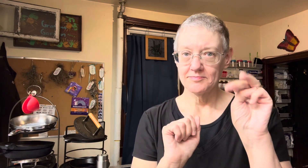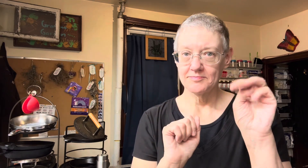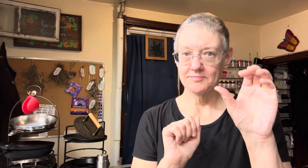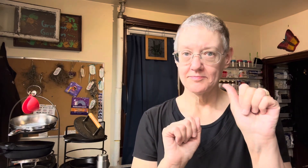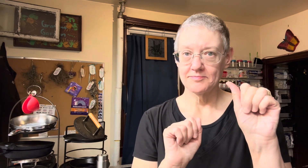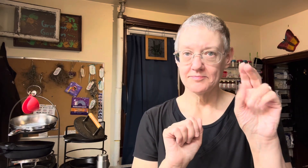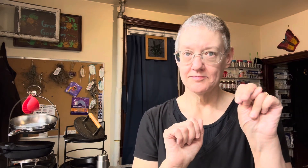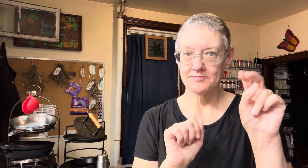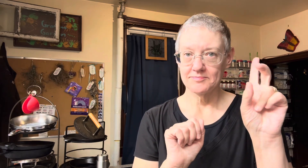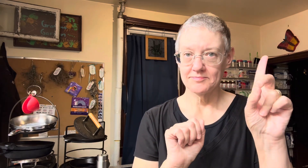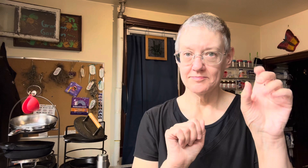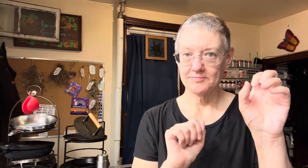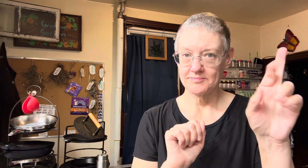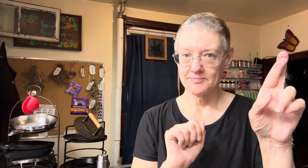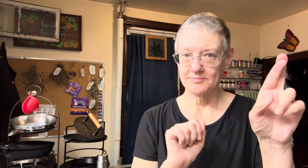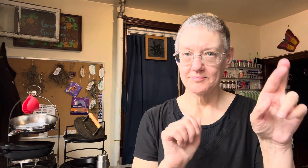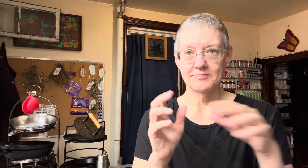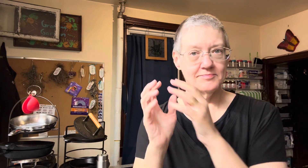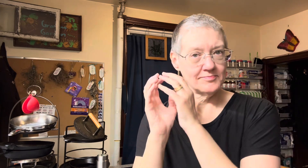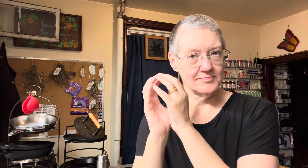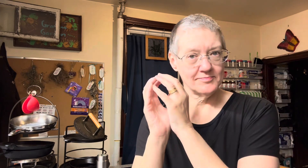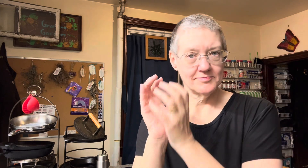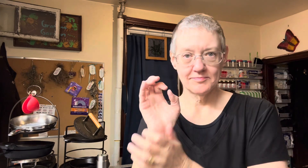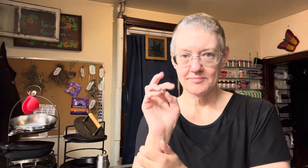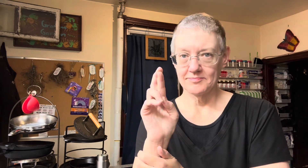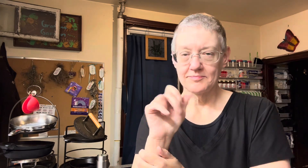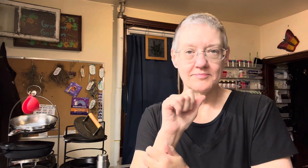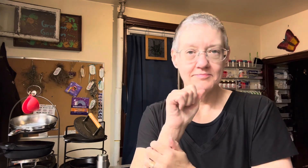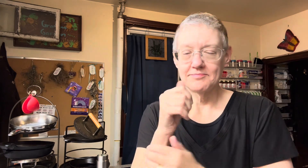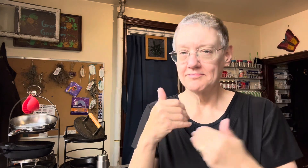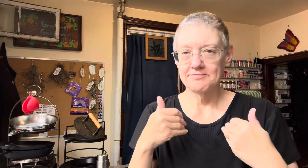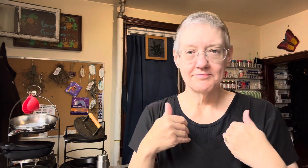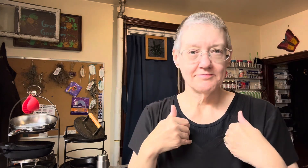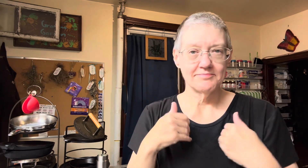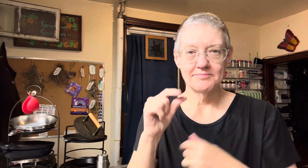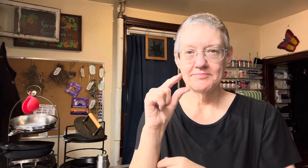Almond flour and coconut flour don't contain gluten.